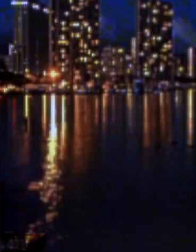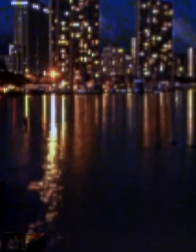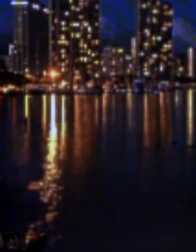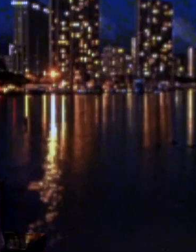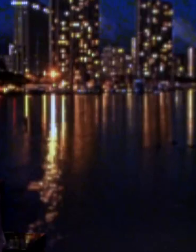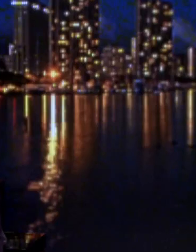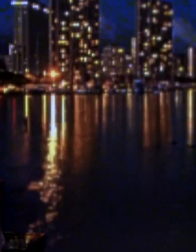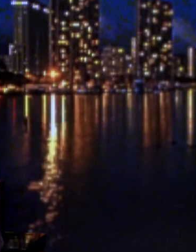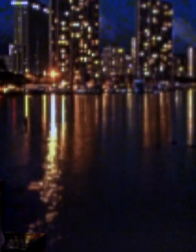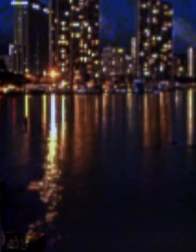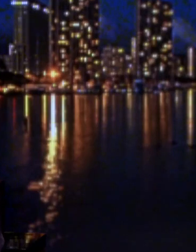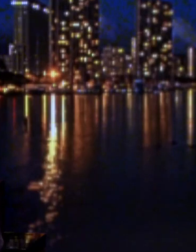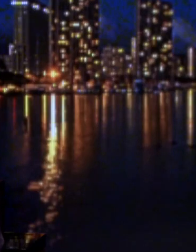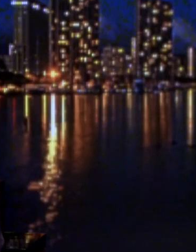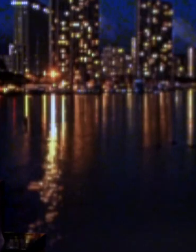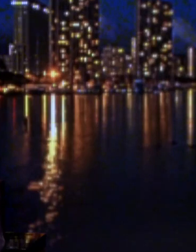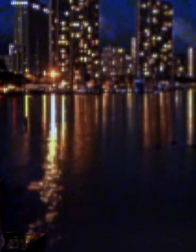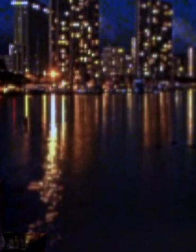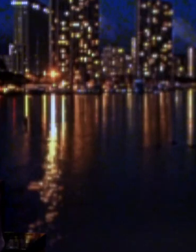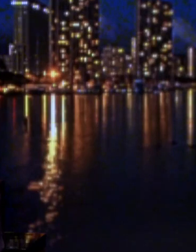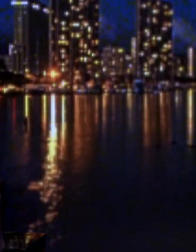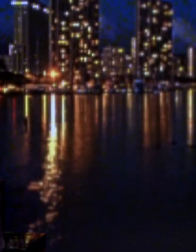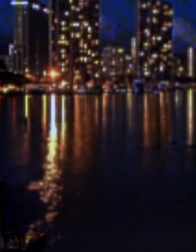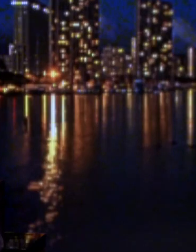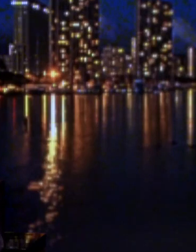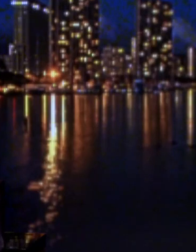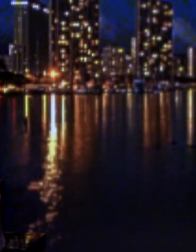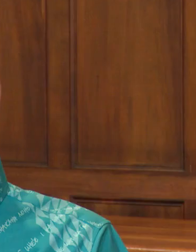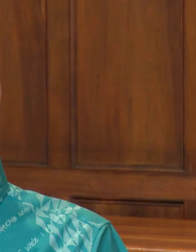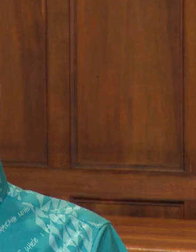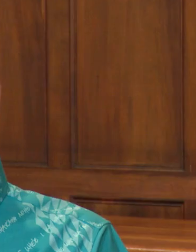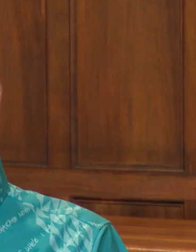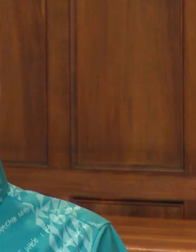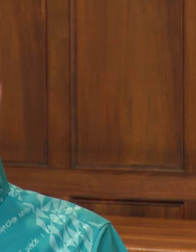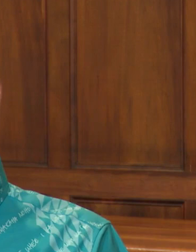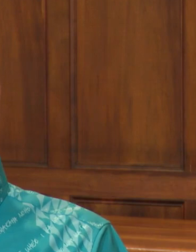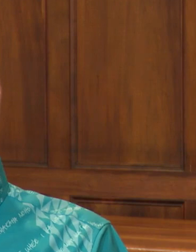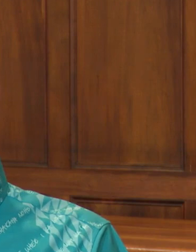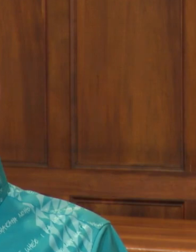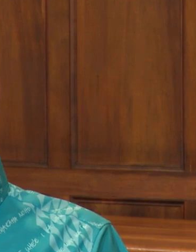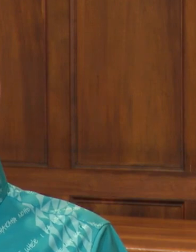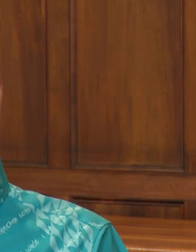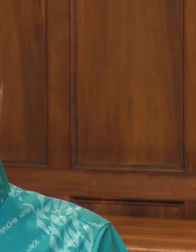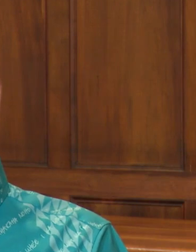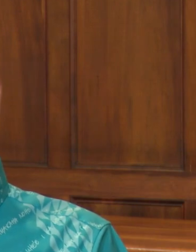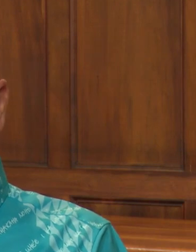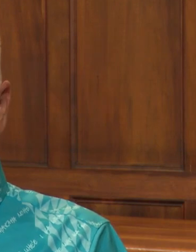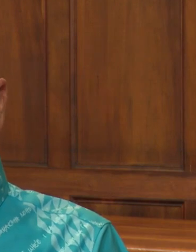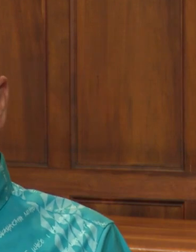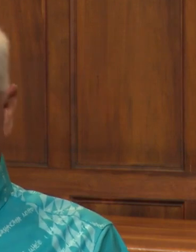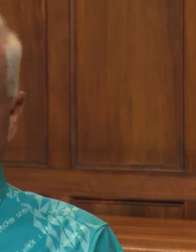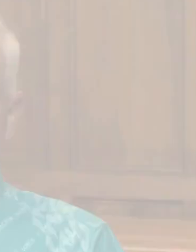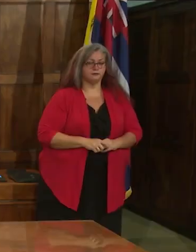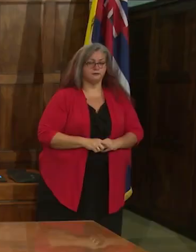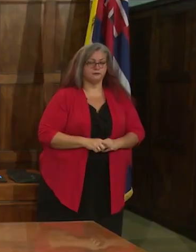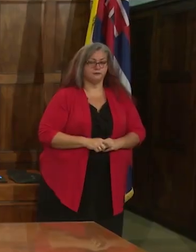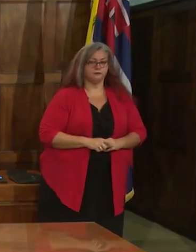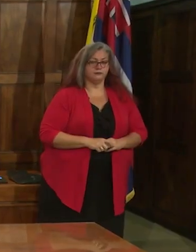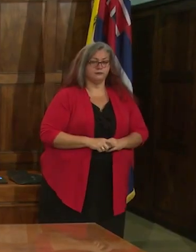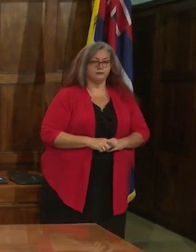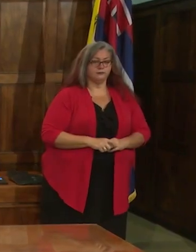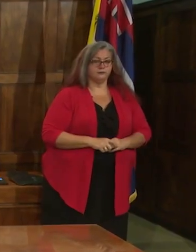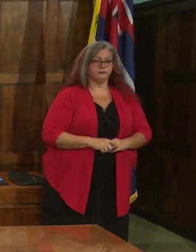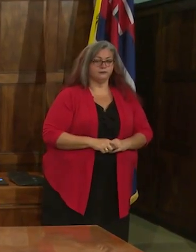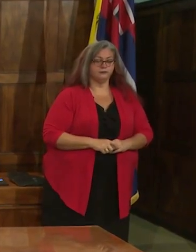Former Honolulu Mayor Kirk Caldwell will not be Hawaii's next governor. Caldwell today announced he is withdrawing from the gubernatorial race.